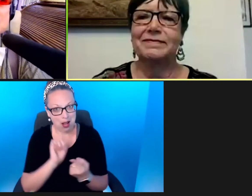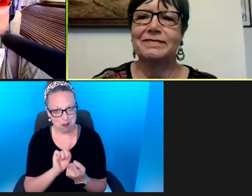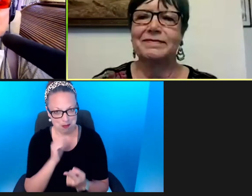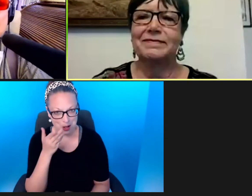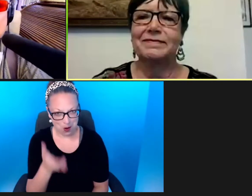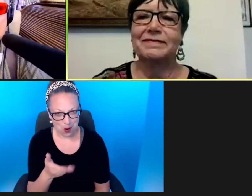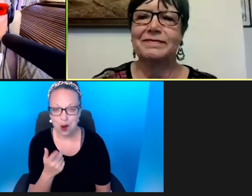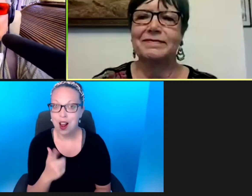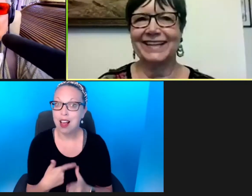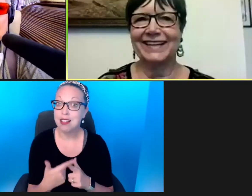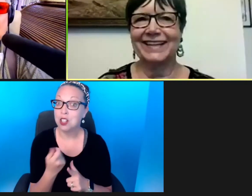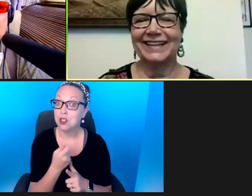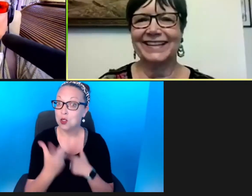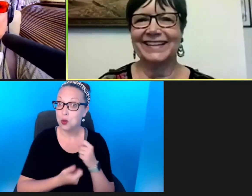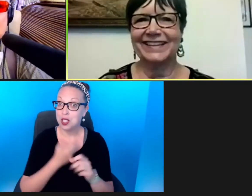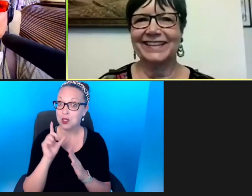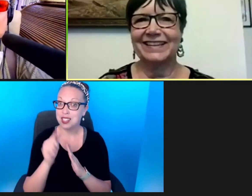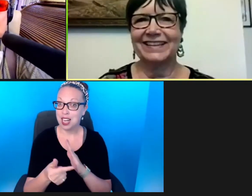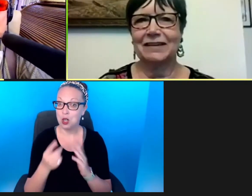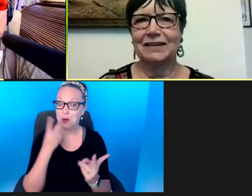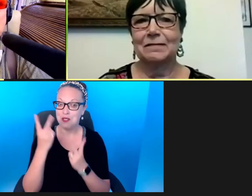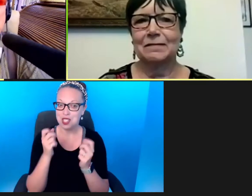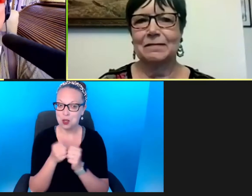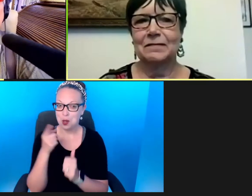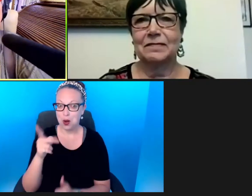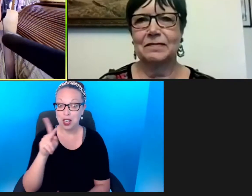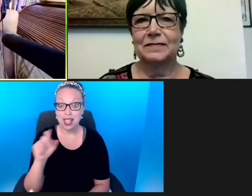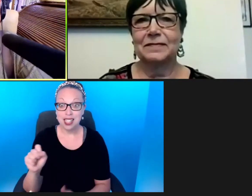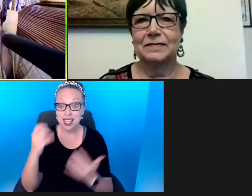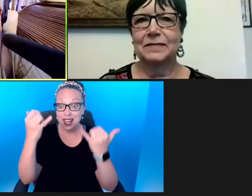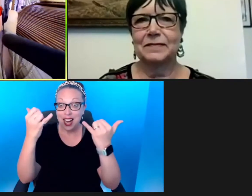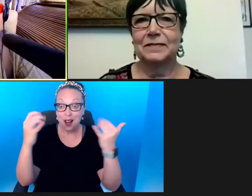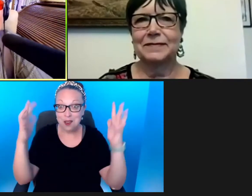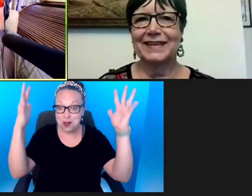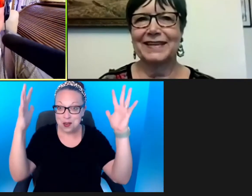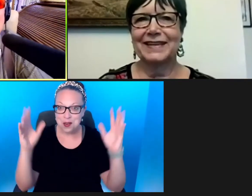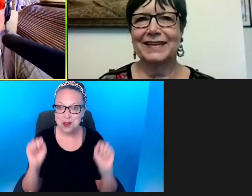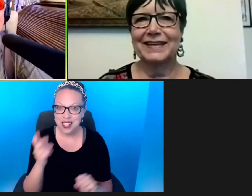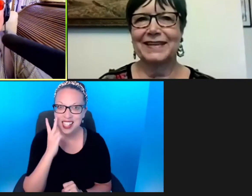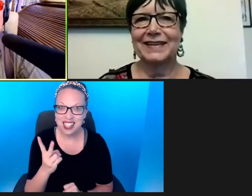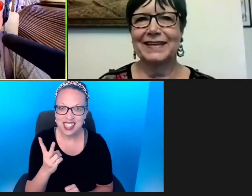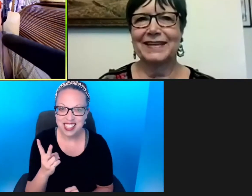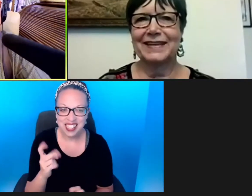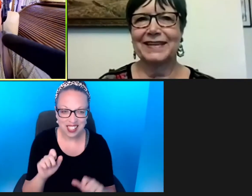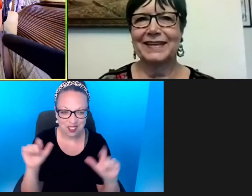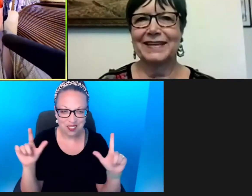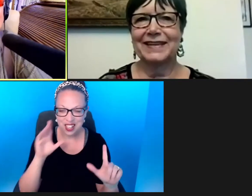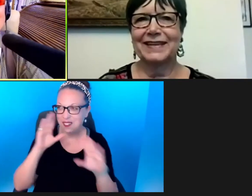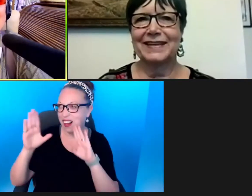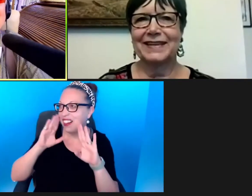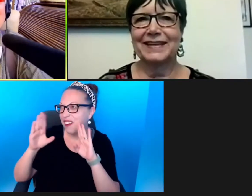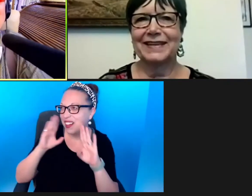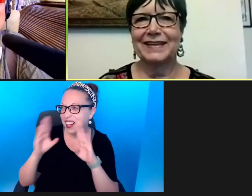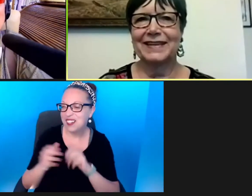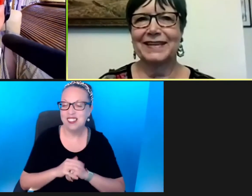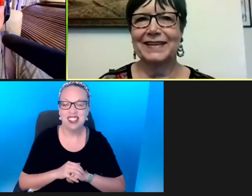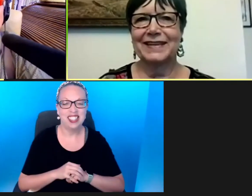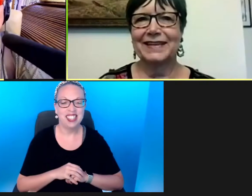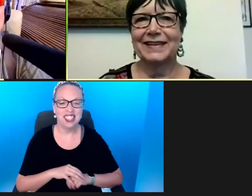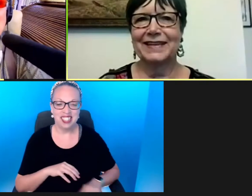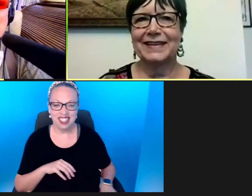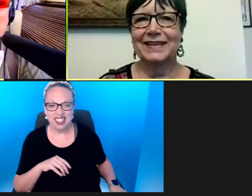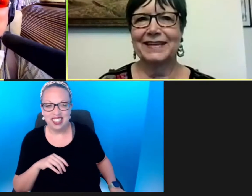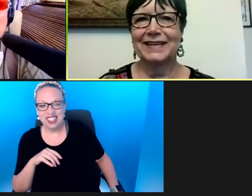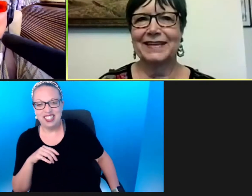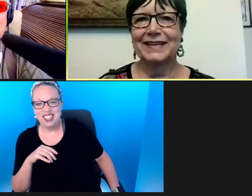years later, go to visit her in Kansas. And here she is! Hooray! Marnette. Hello.